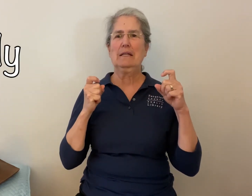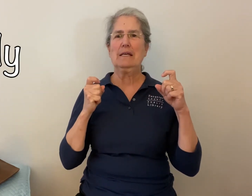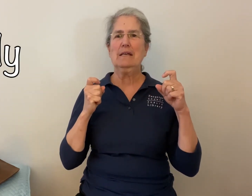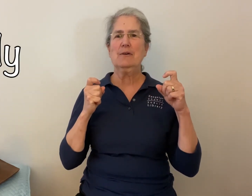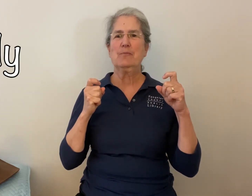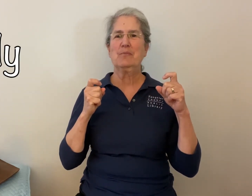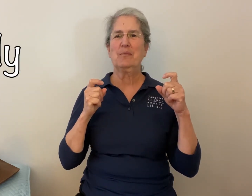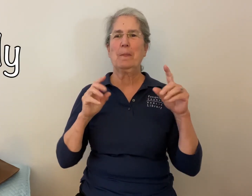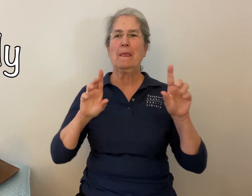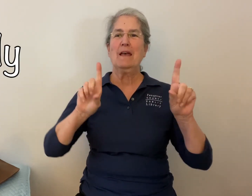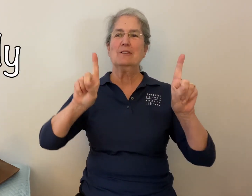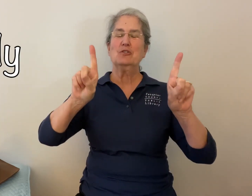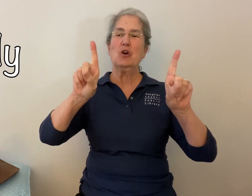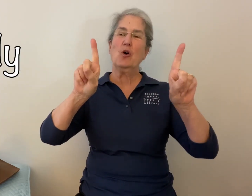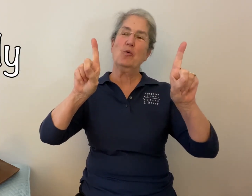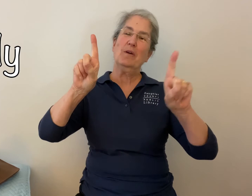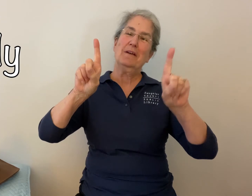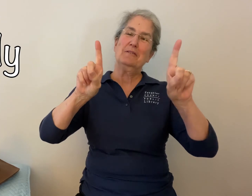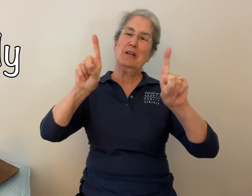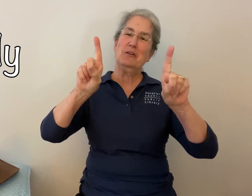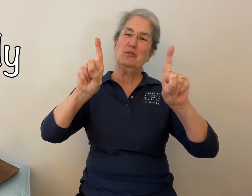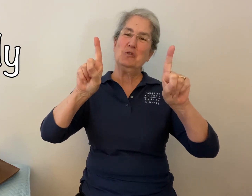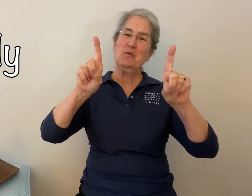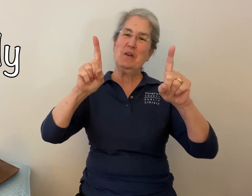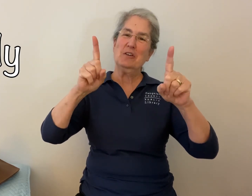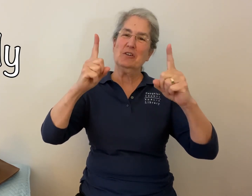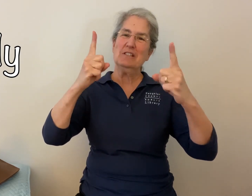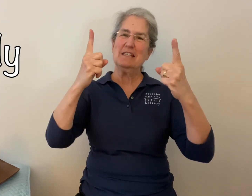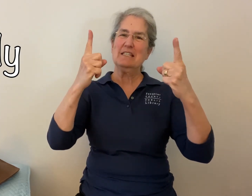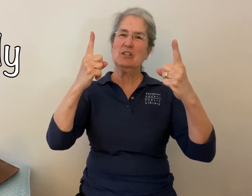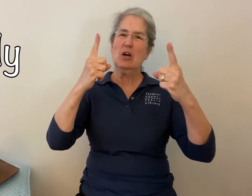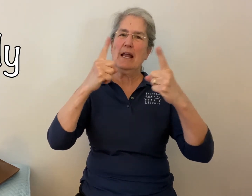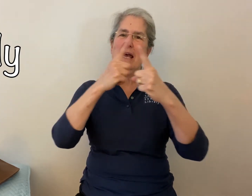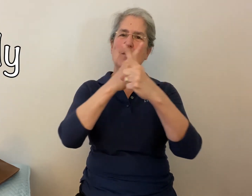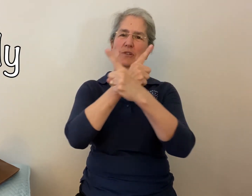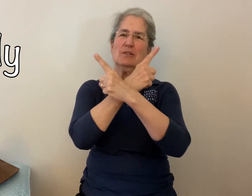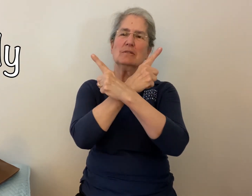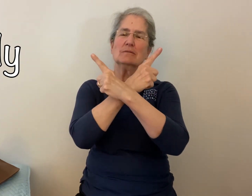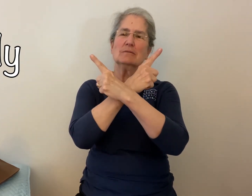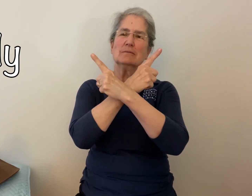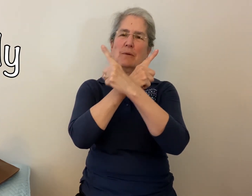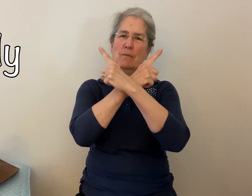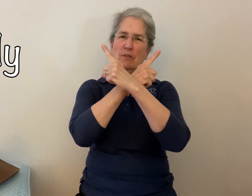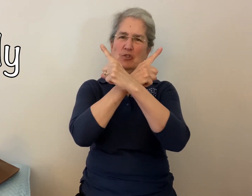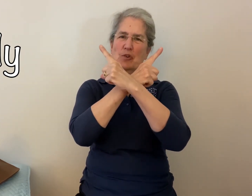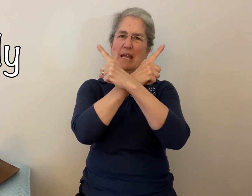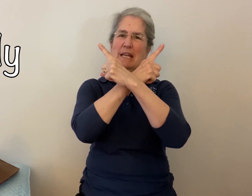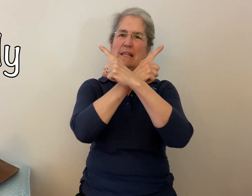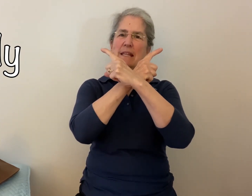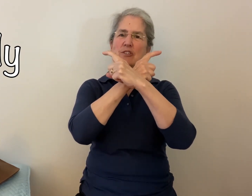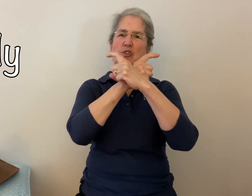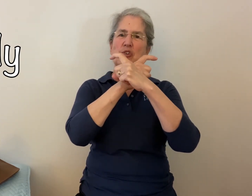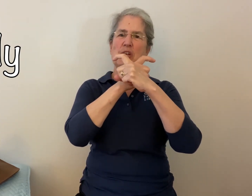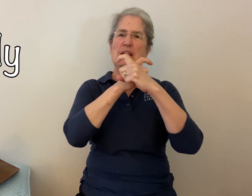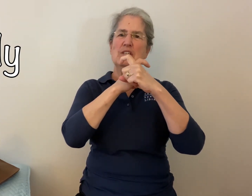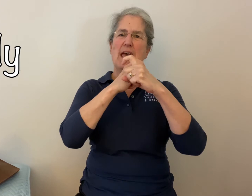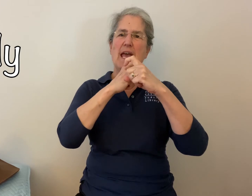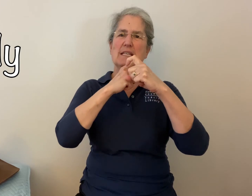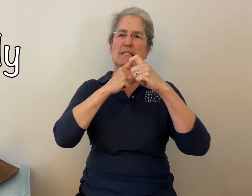ugly. So take your 2 fingers. They start out straight and then they turn into X's